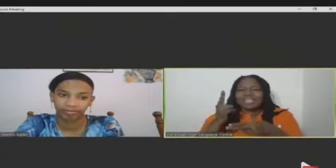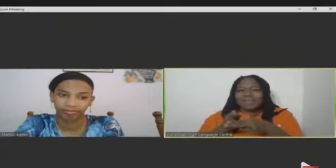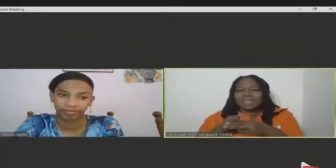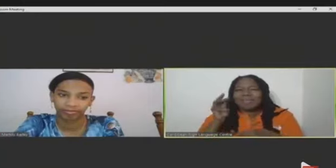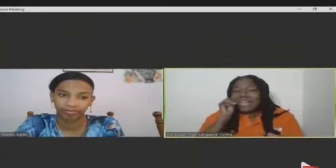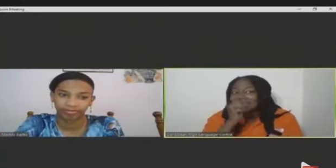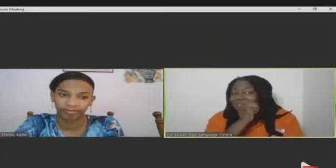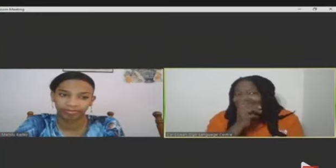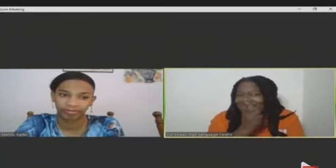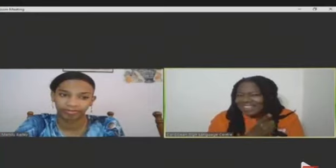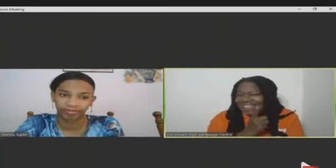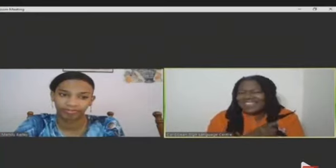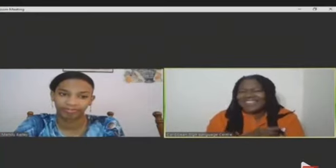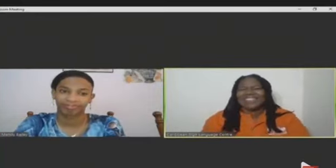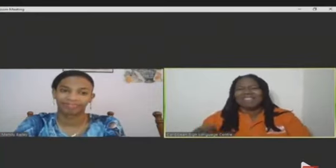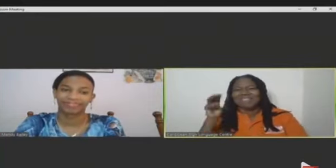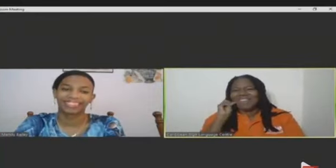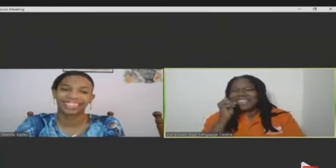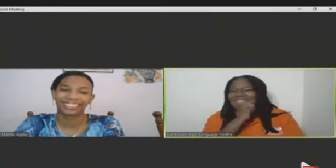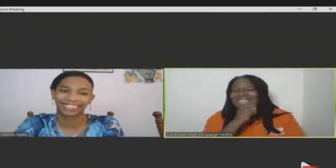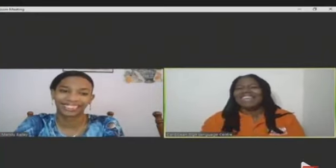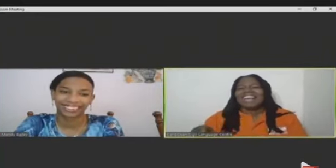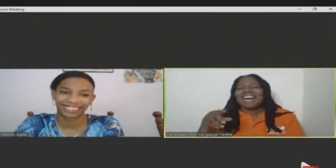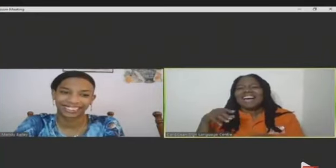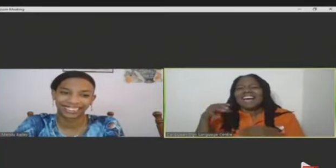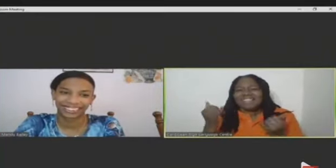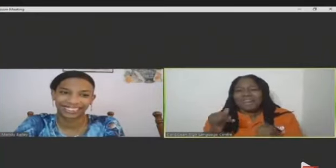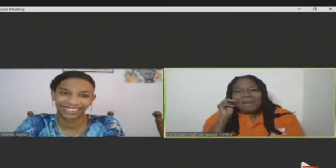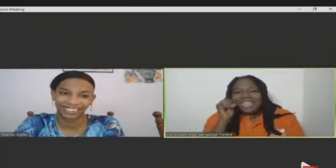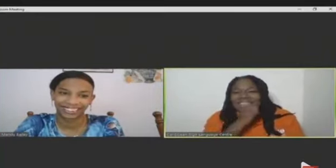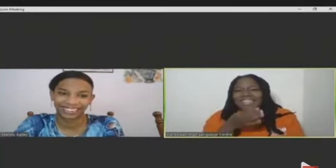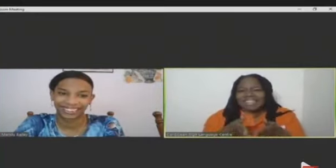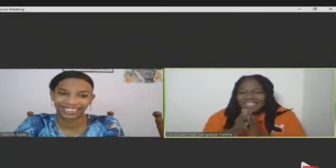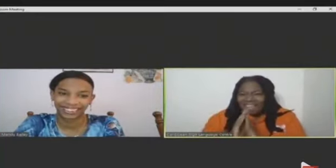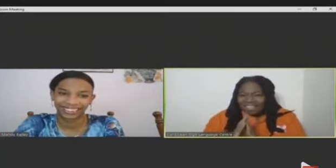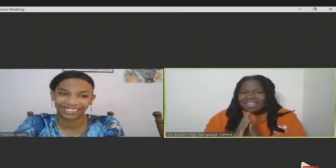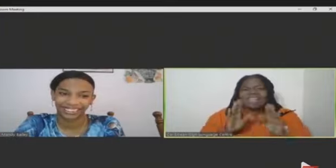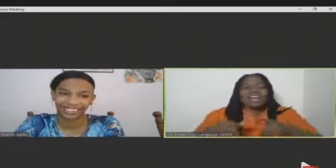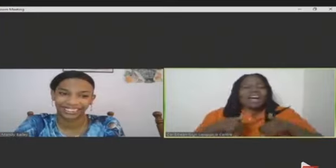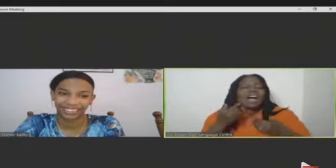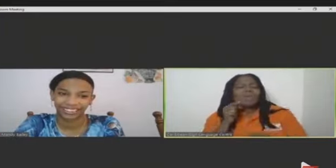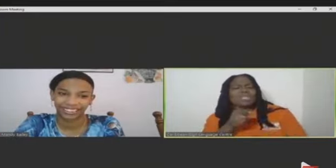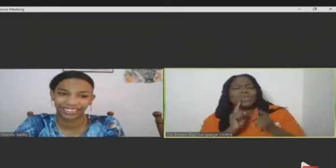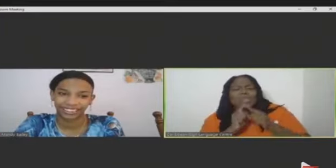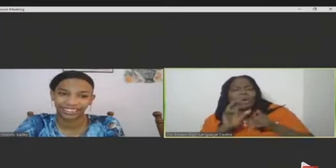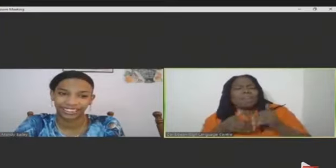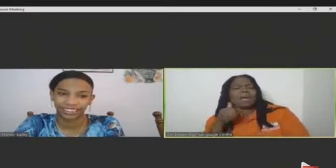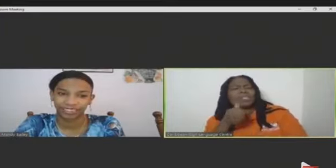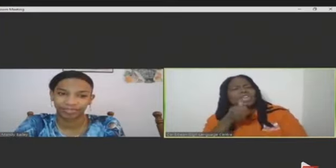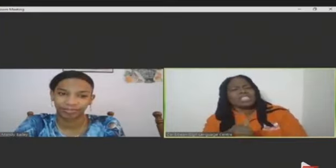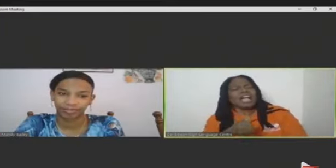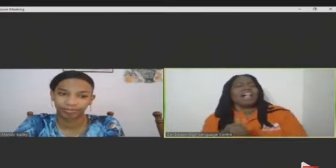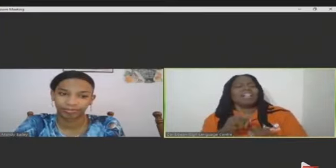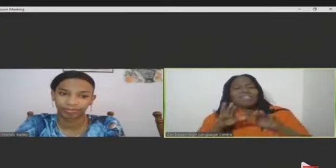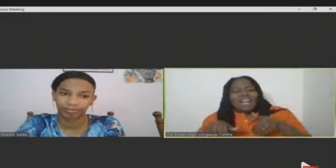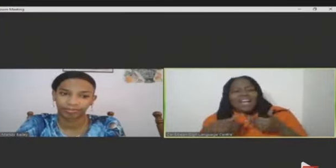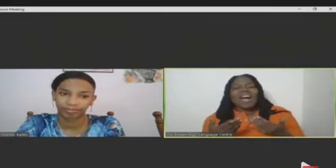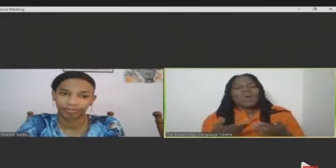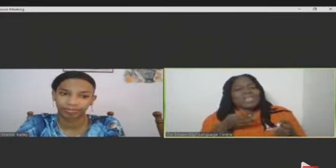Well, her name is Mandy, right? Mm-hmm. Mandy. Now, Mandy is asking, how do you talk about